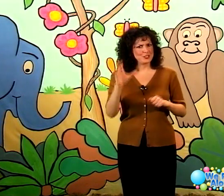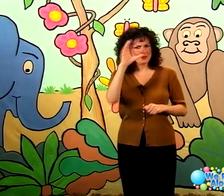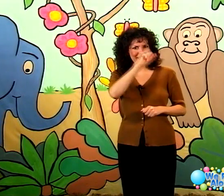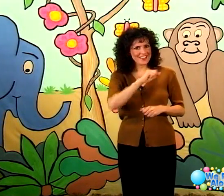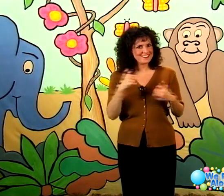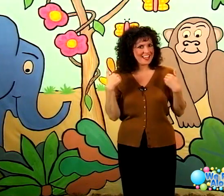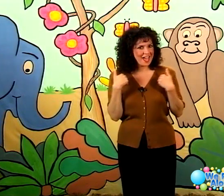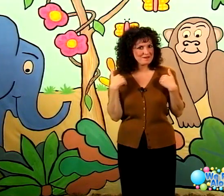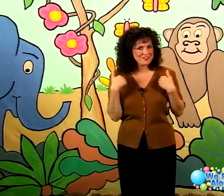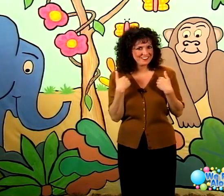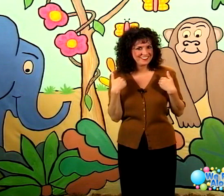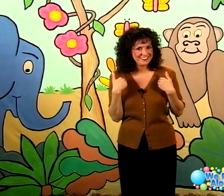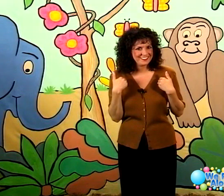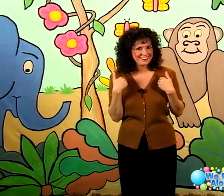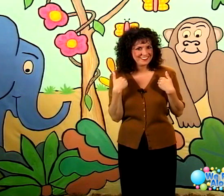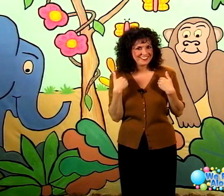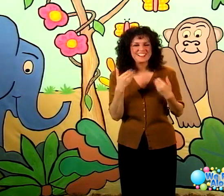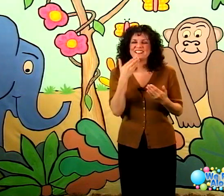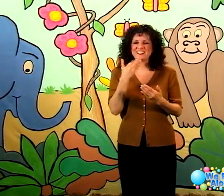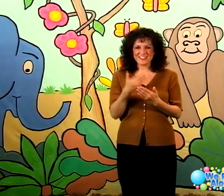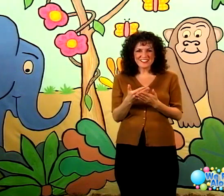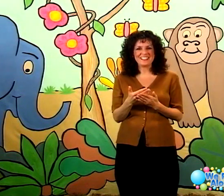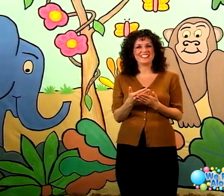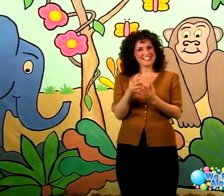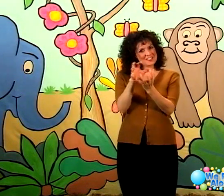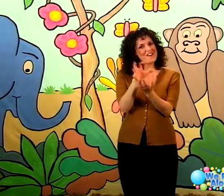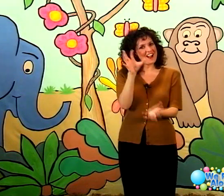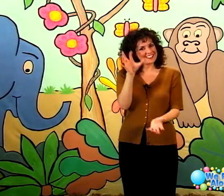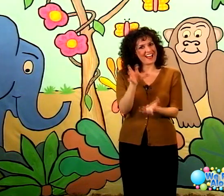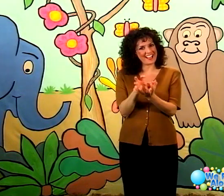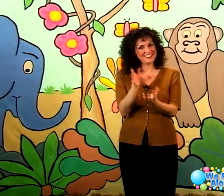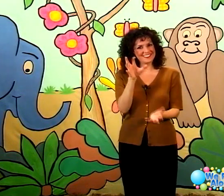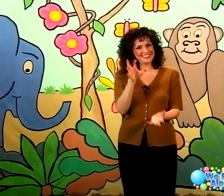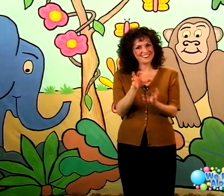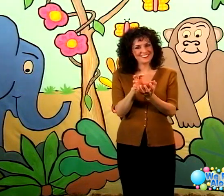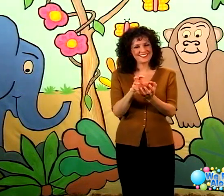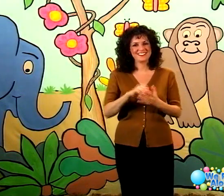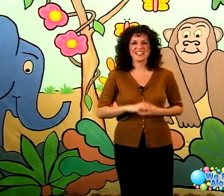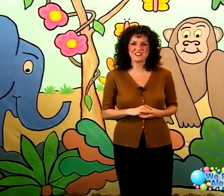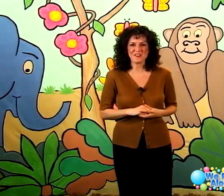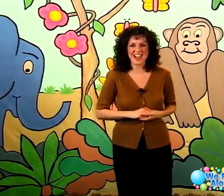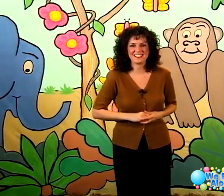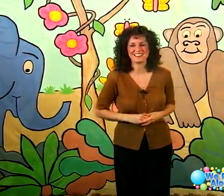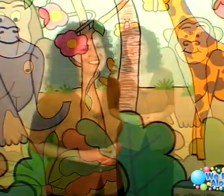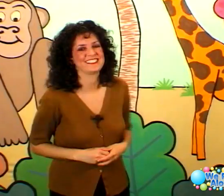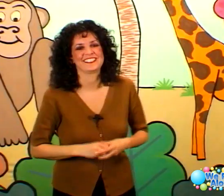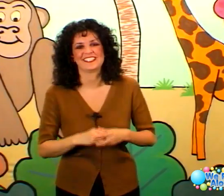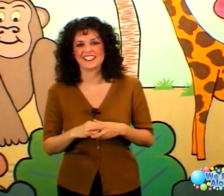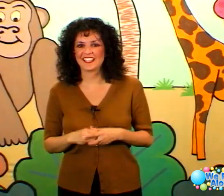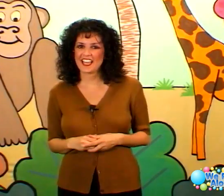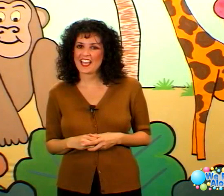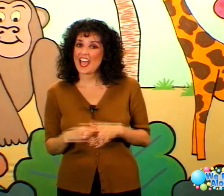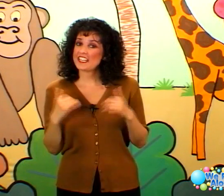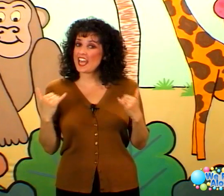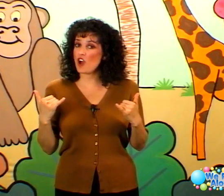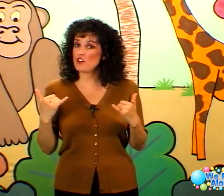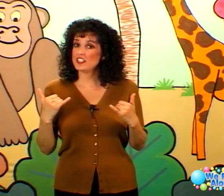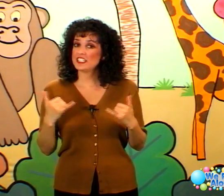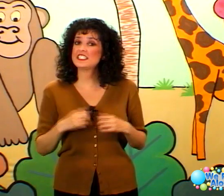you guess the animal? Good. It's a crocodile. That's great. Now, let's